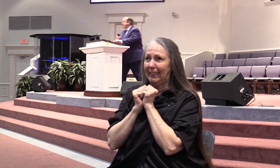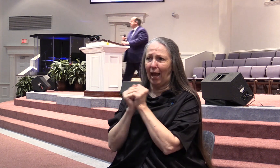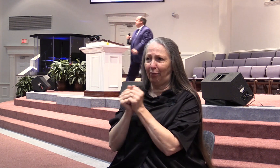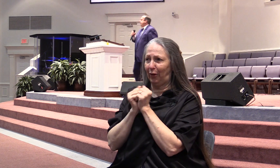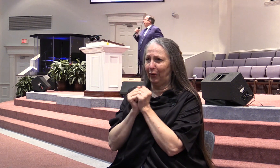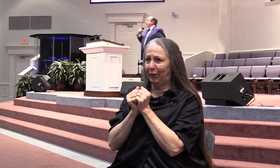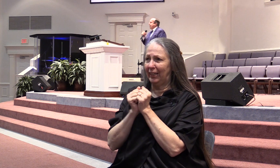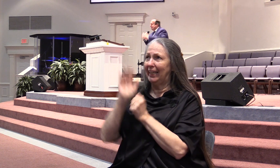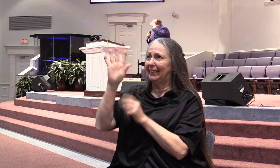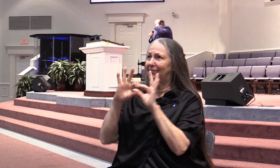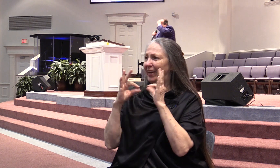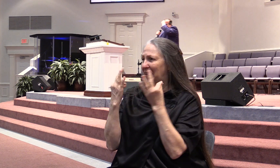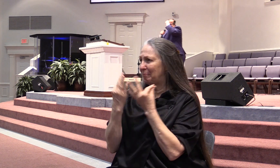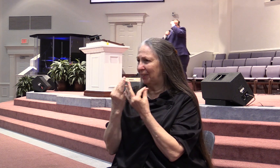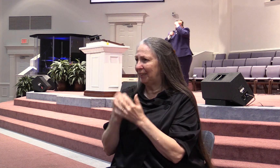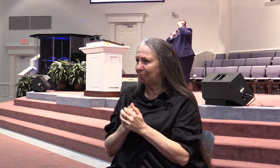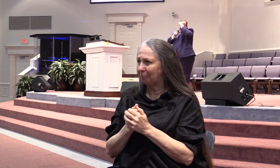Amen.